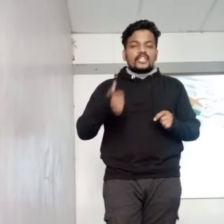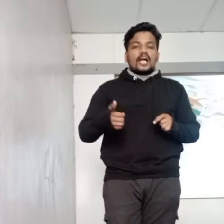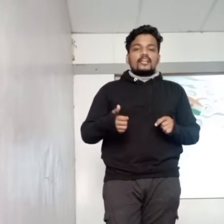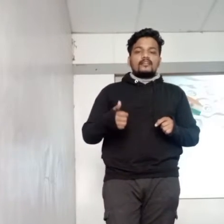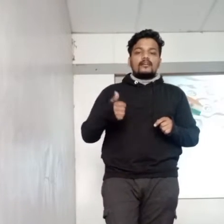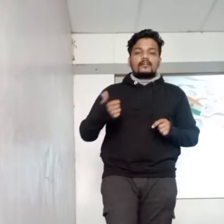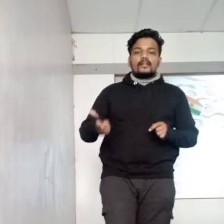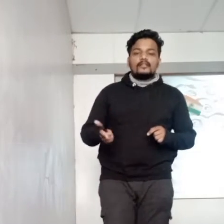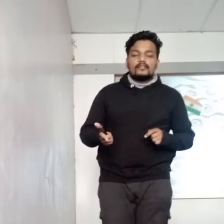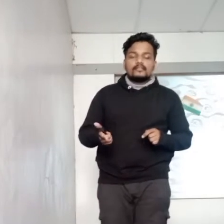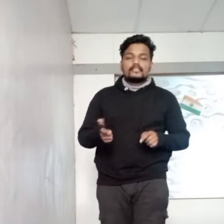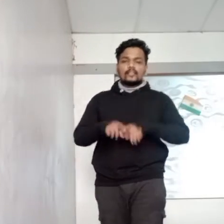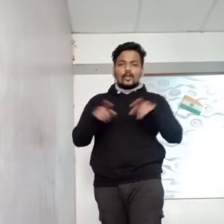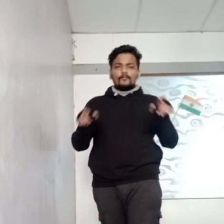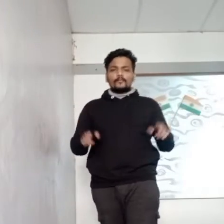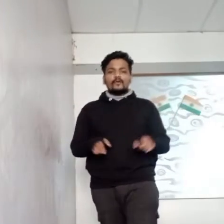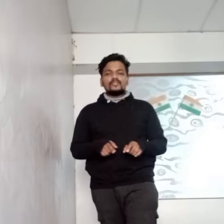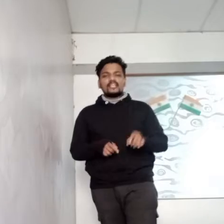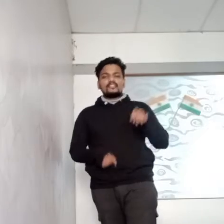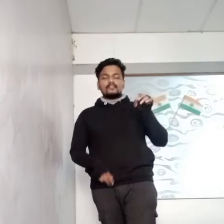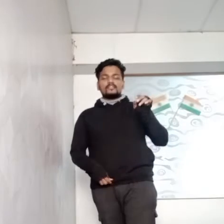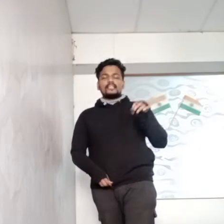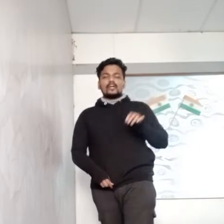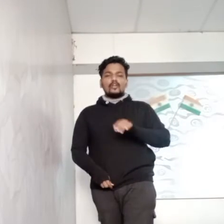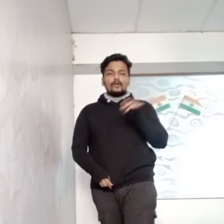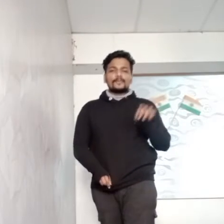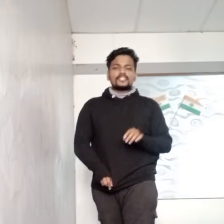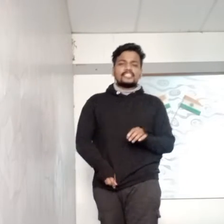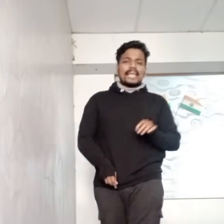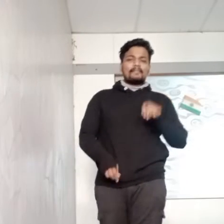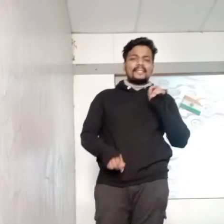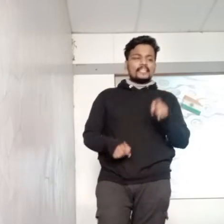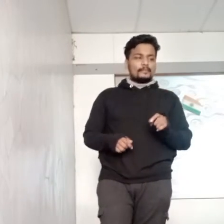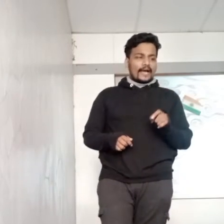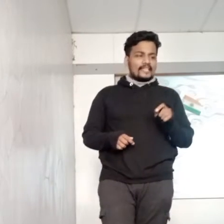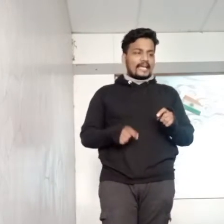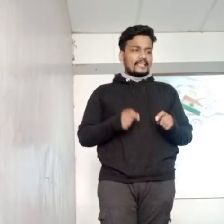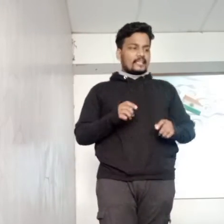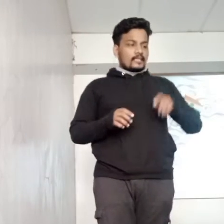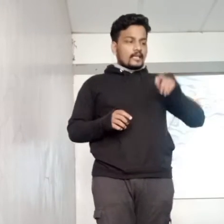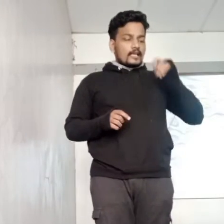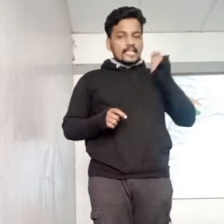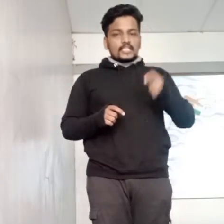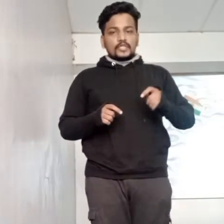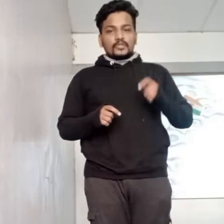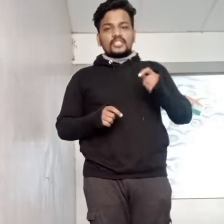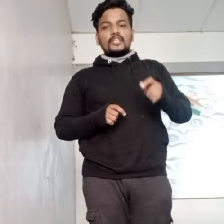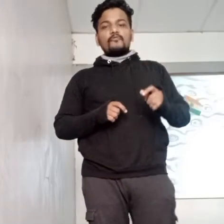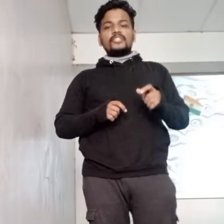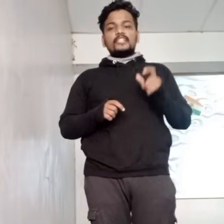start, run. That all performance are that all operation can be done by that executor service